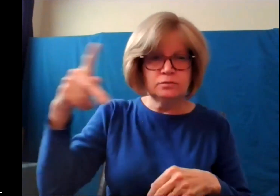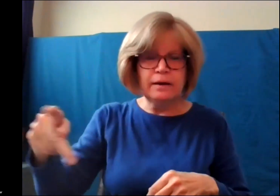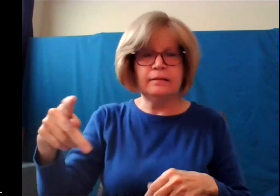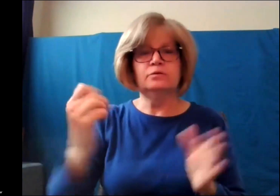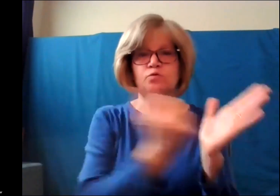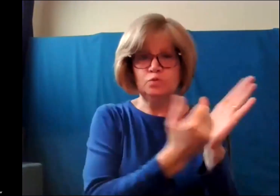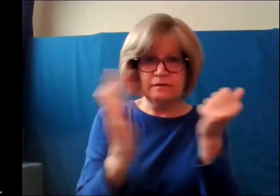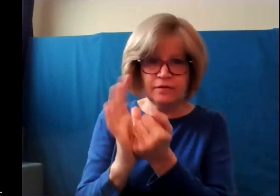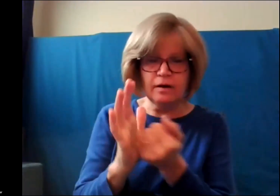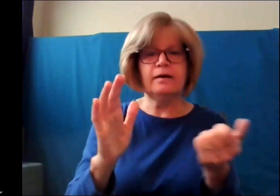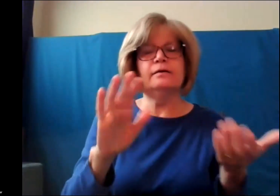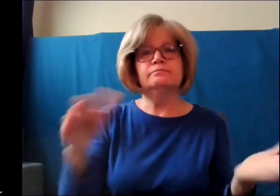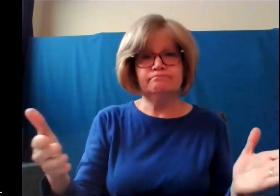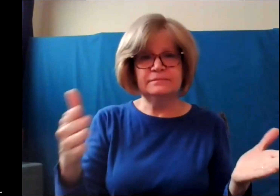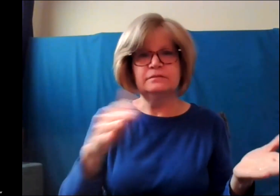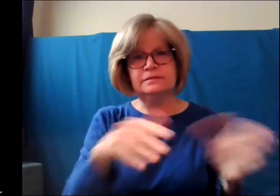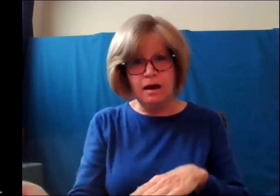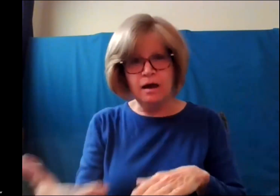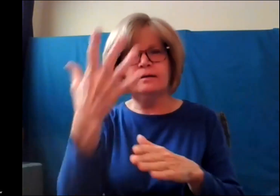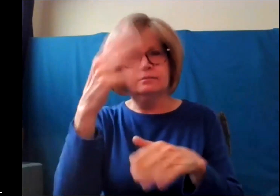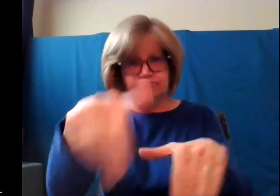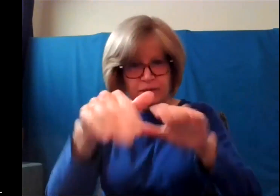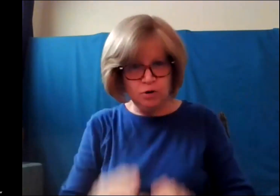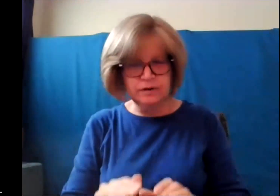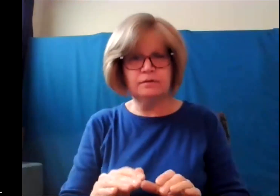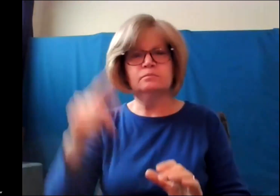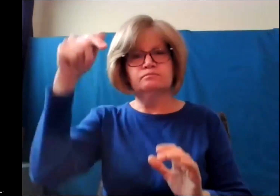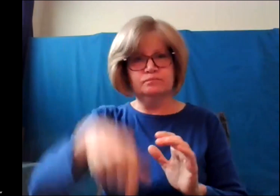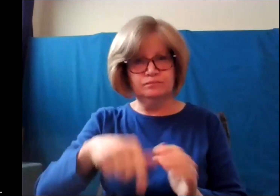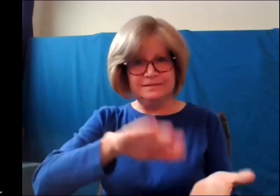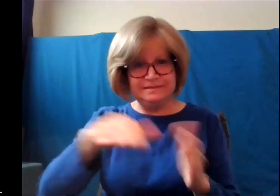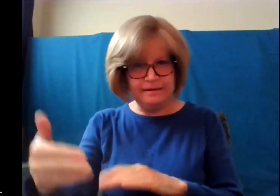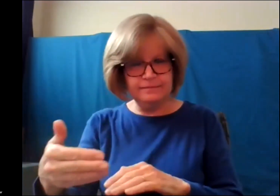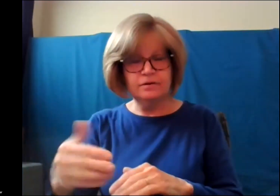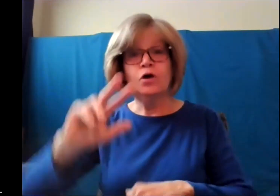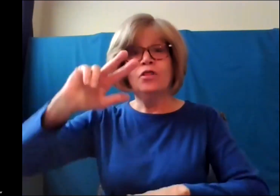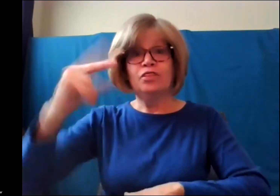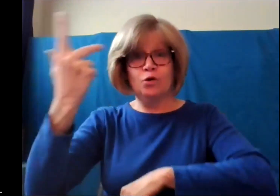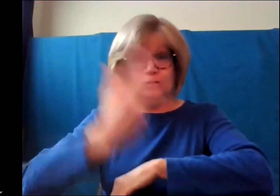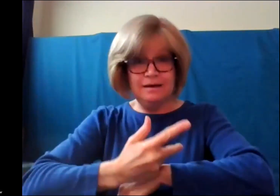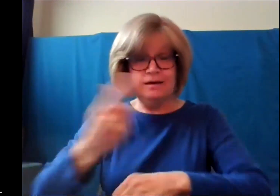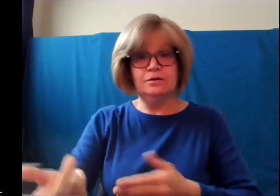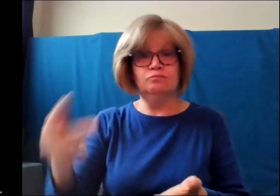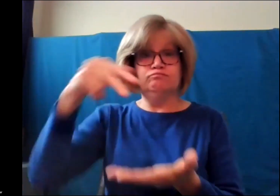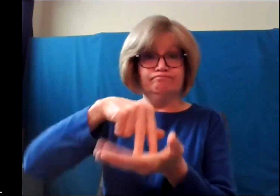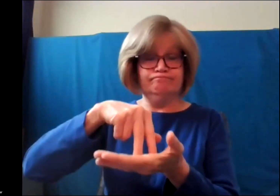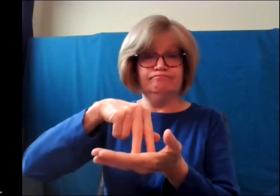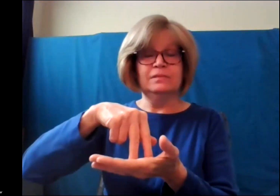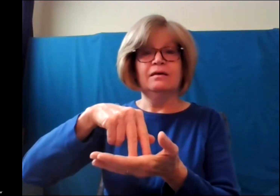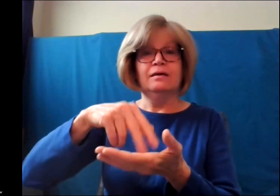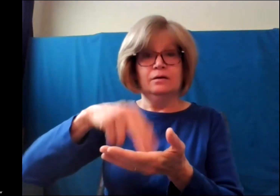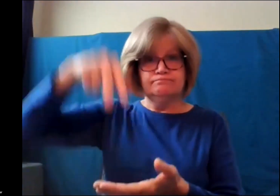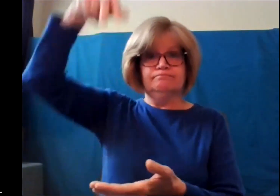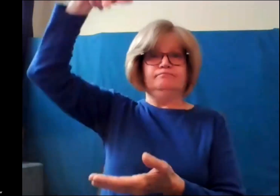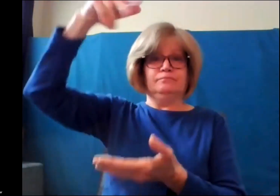was crucified, died, and was buried. He descended to the dead. On the third day, he rose again,